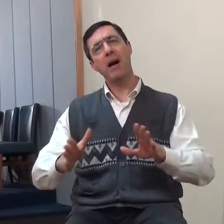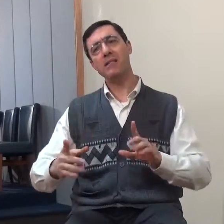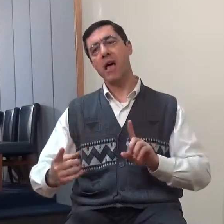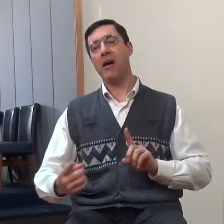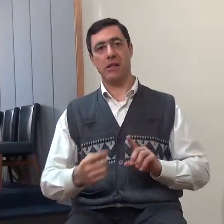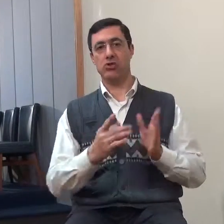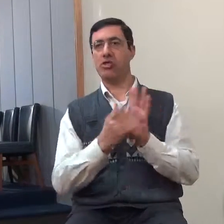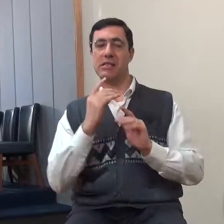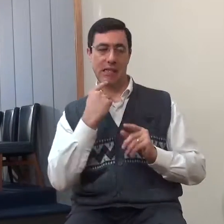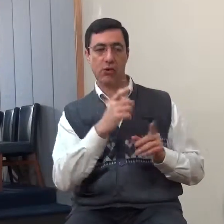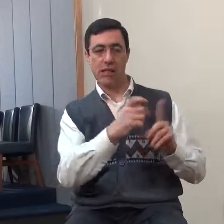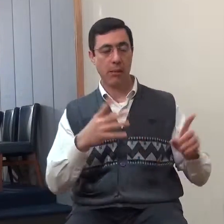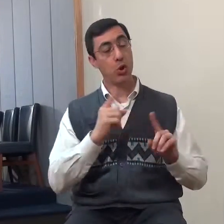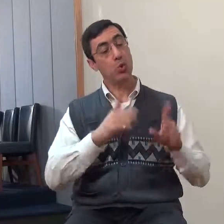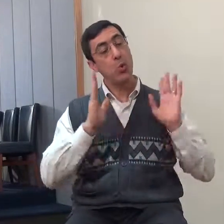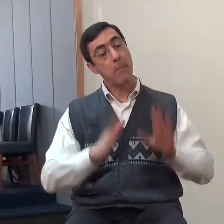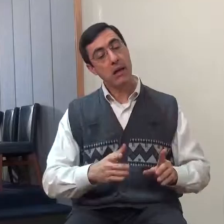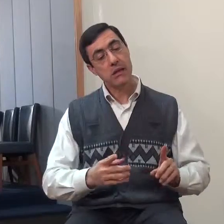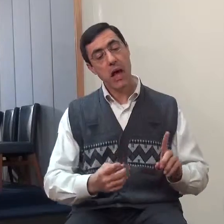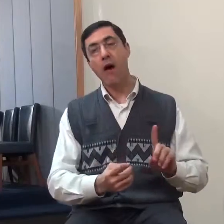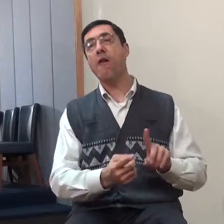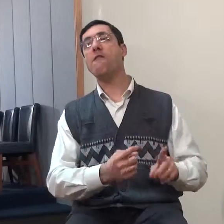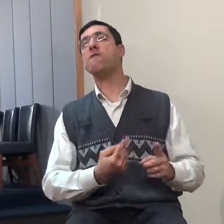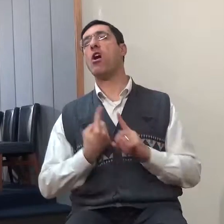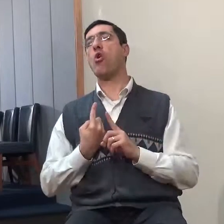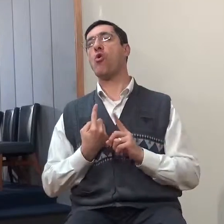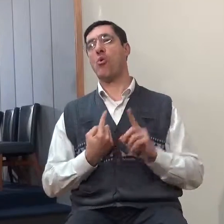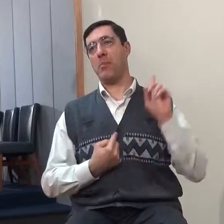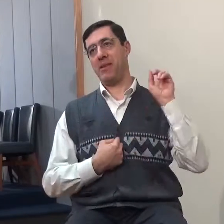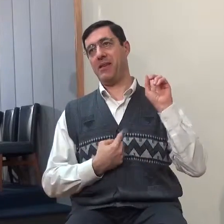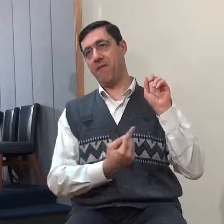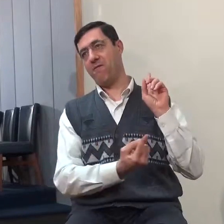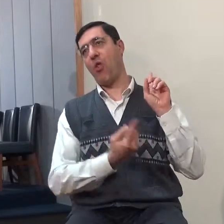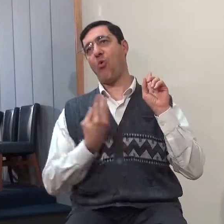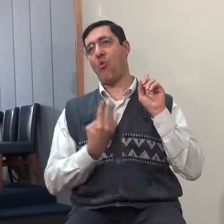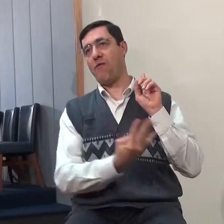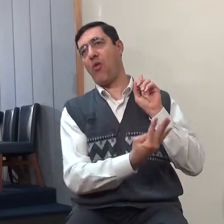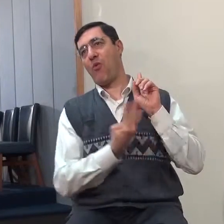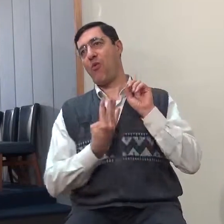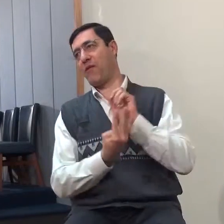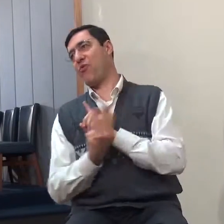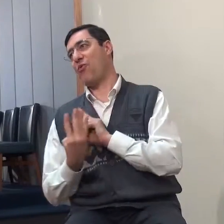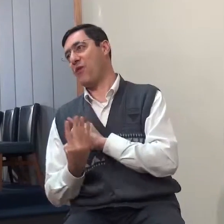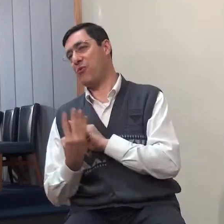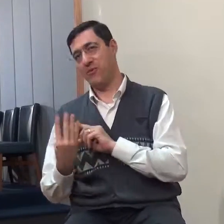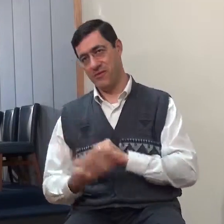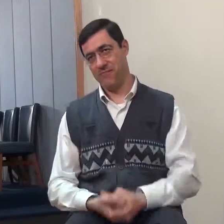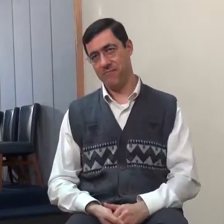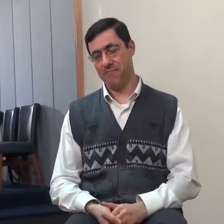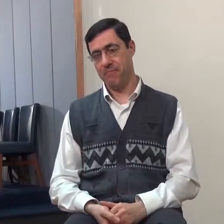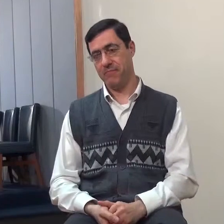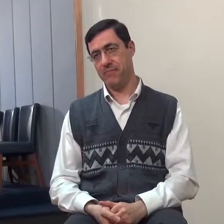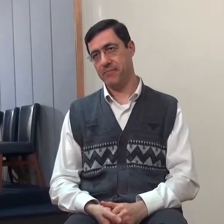be my companions and helpers. And up where boosting human nature begins to rise.